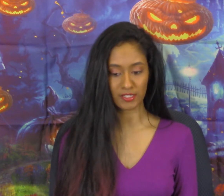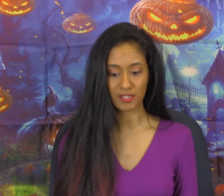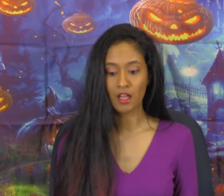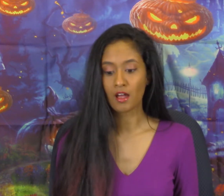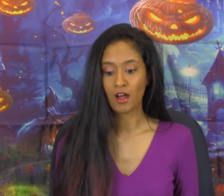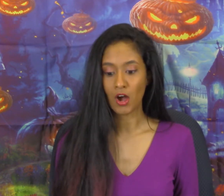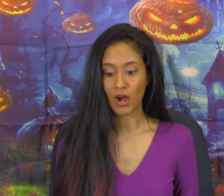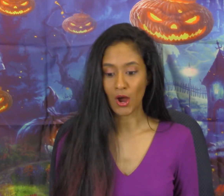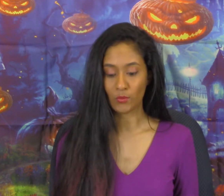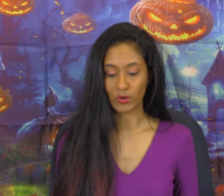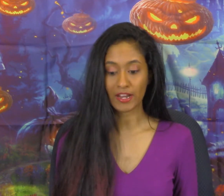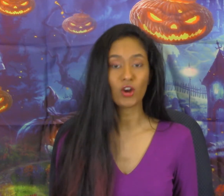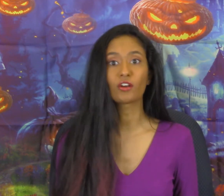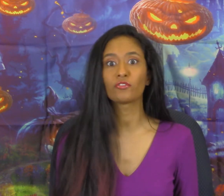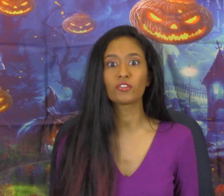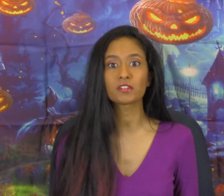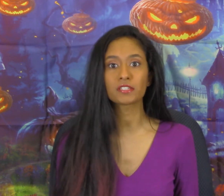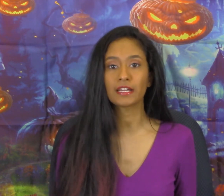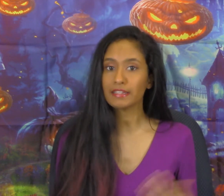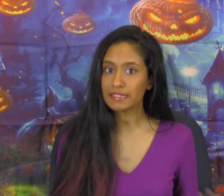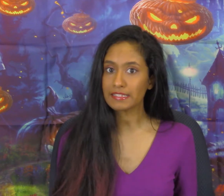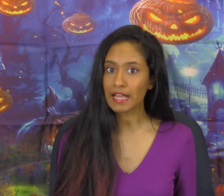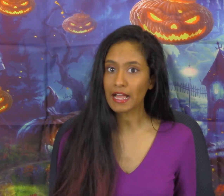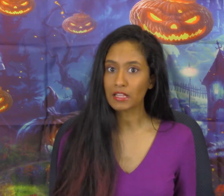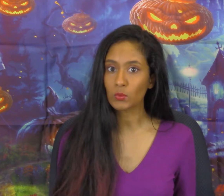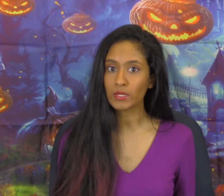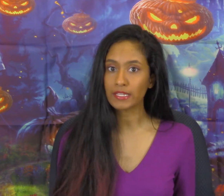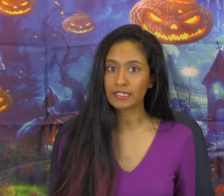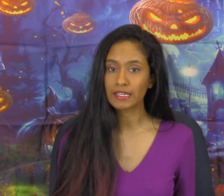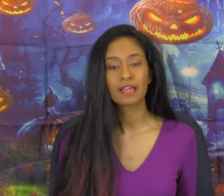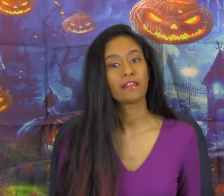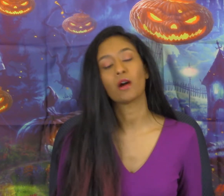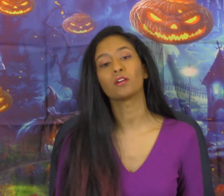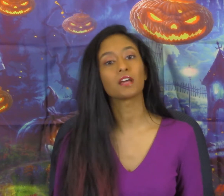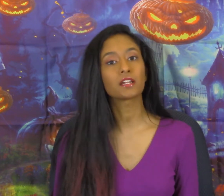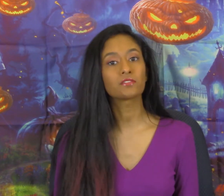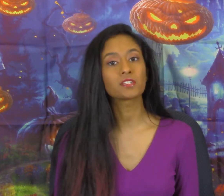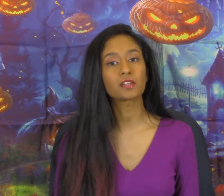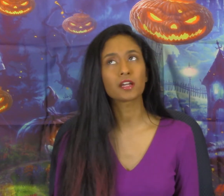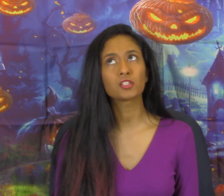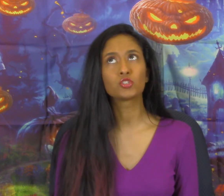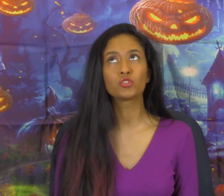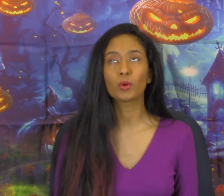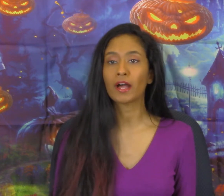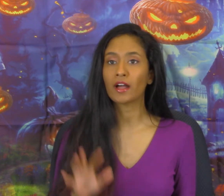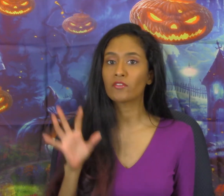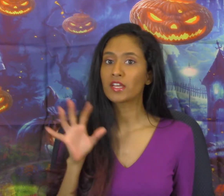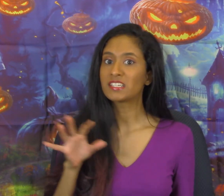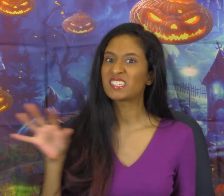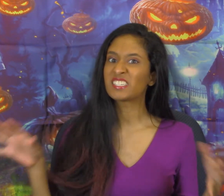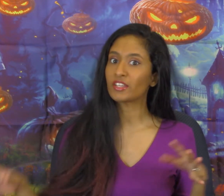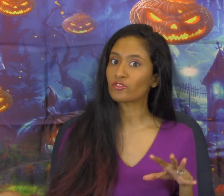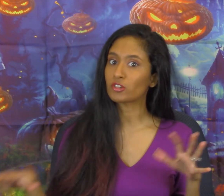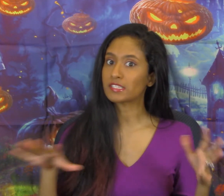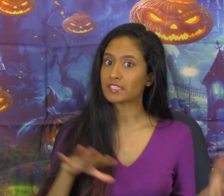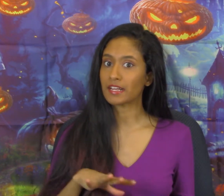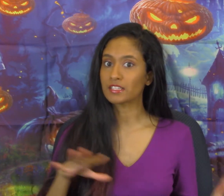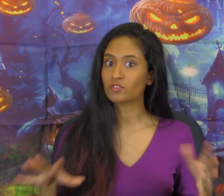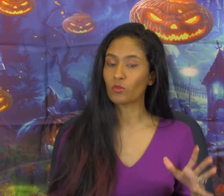all right our first sign is Halloween now a lot of these signs do have different signs for